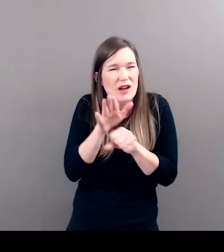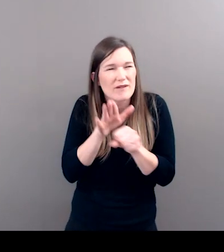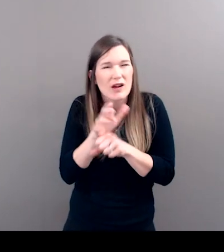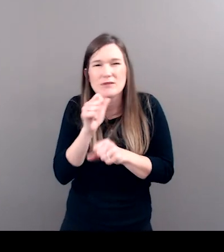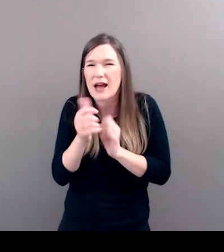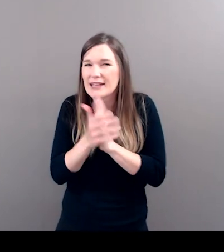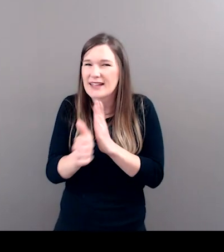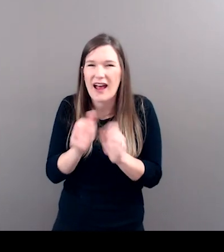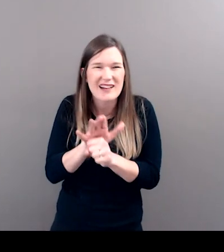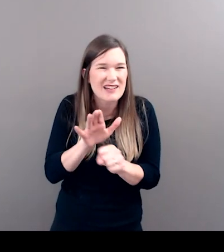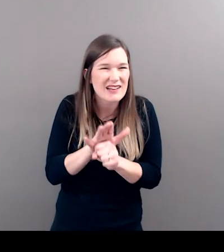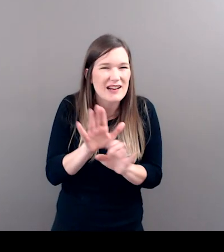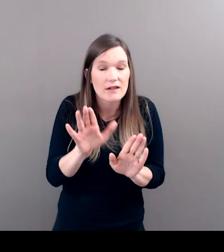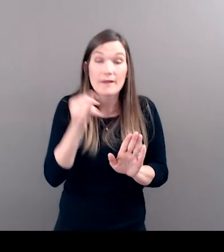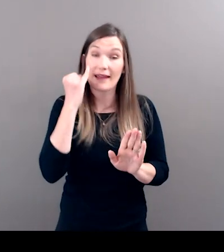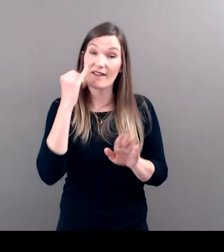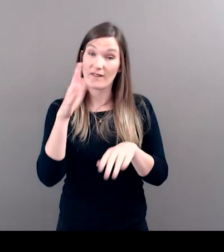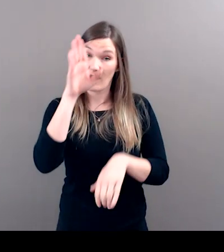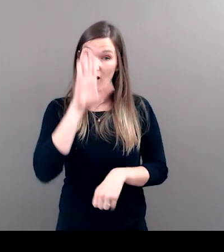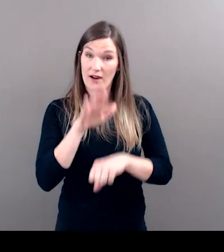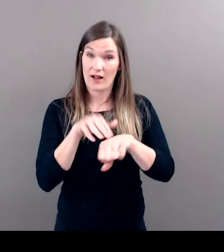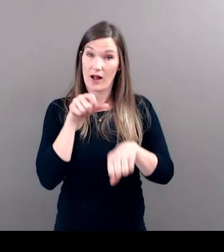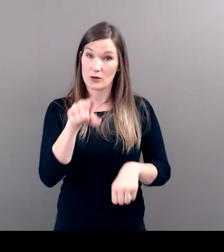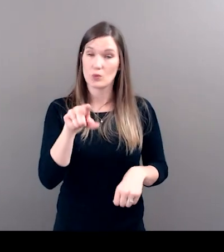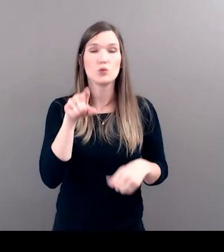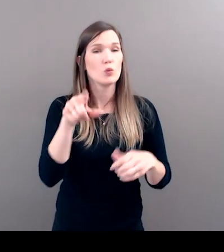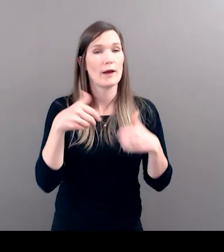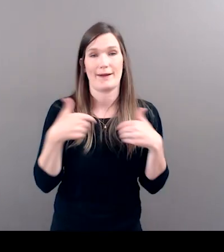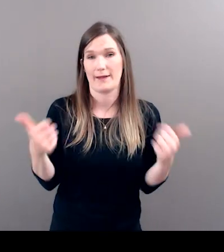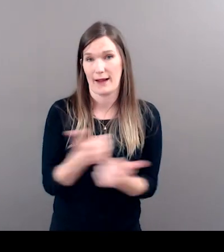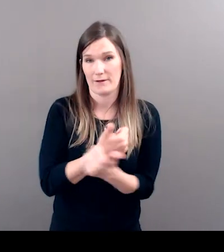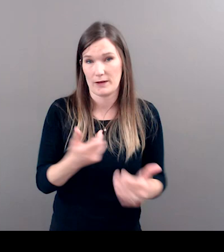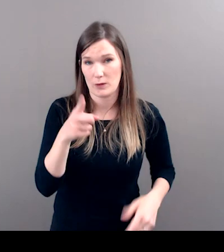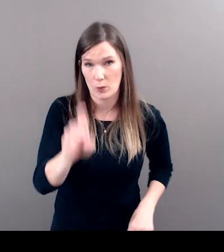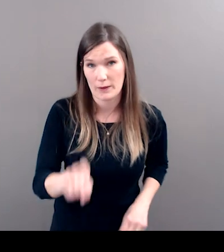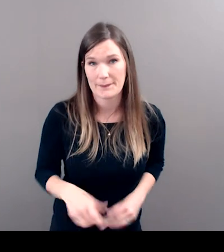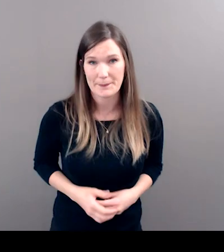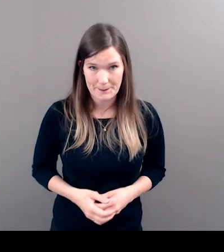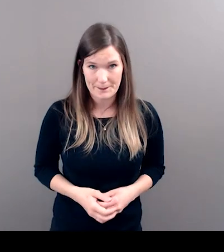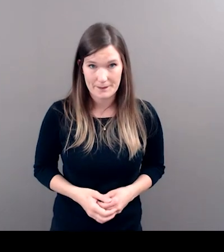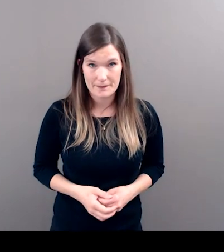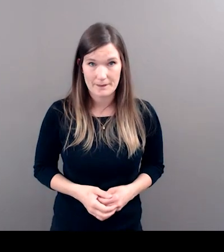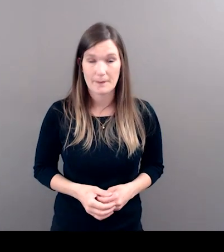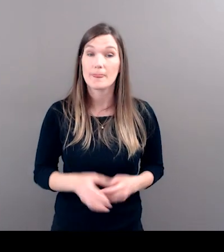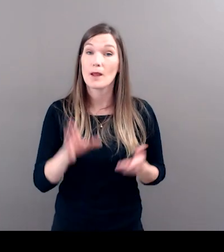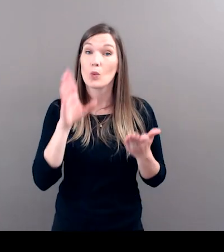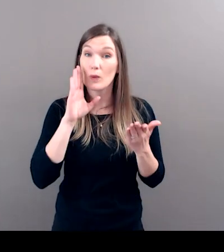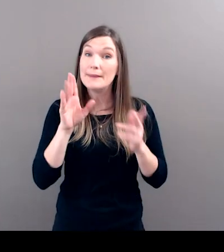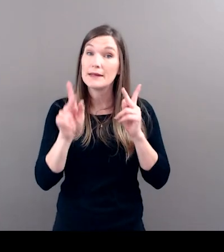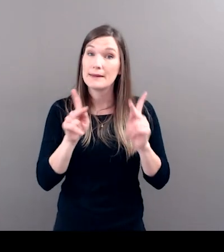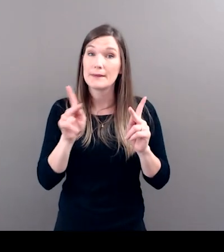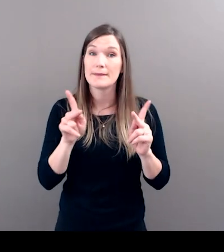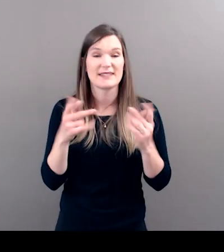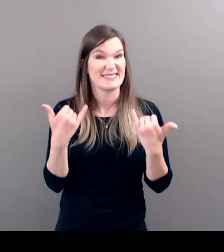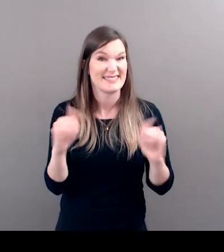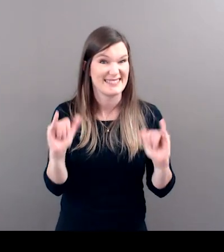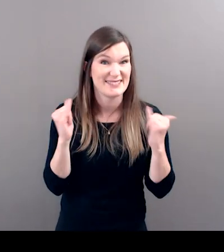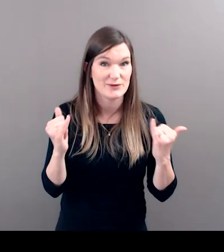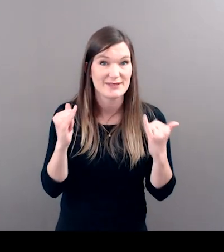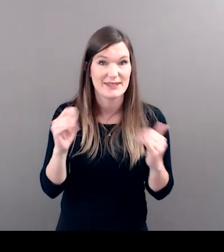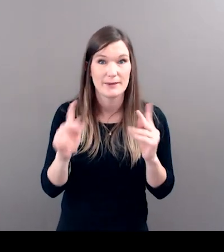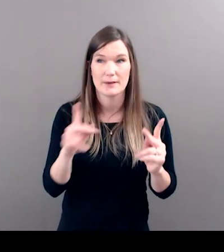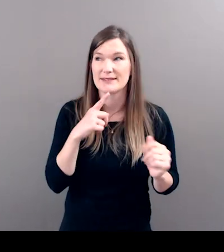need. That's all you need. There will be people, I get it to this day, who look at me and say, you know, you're